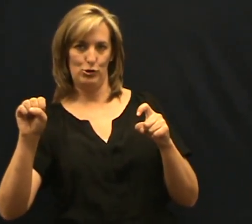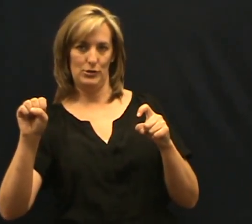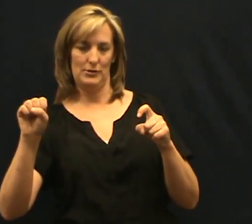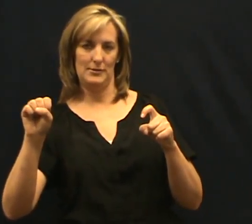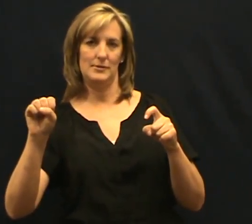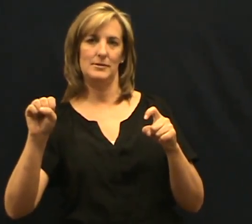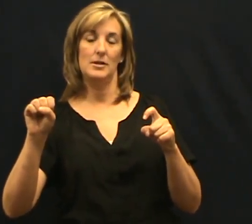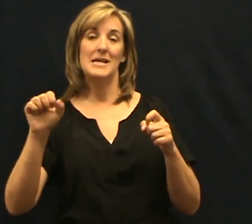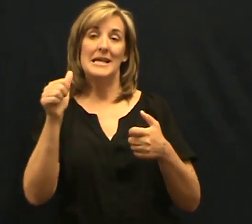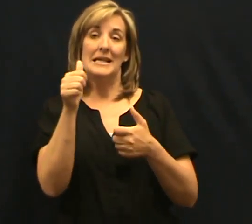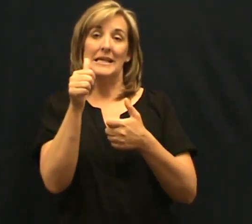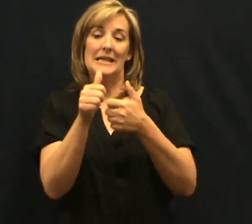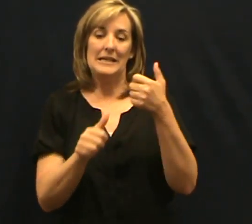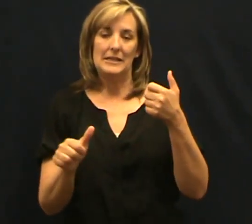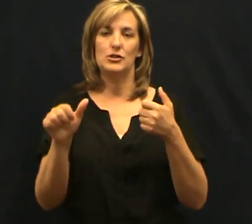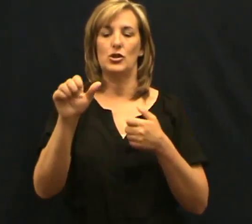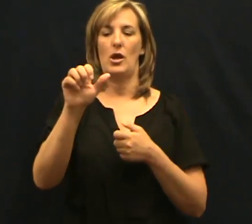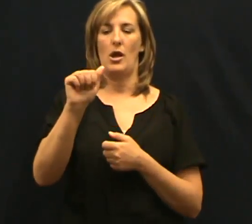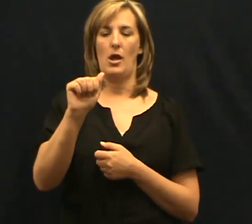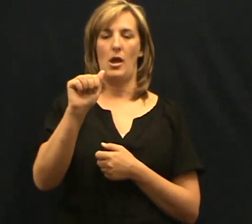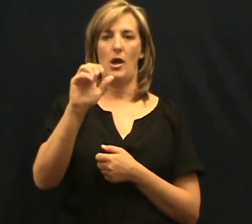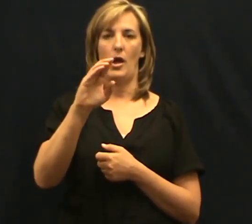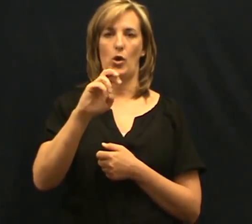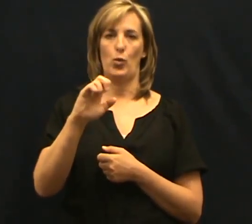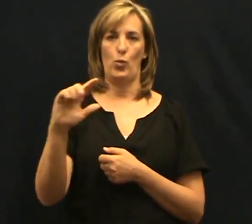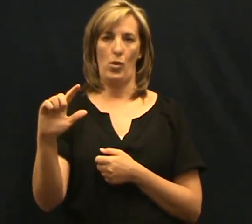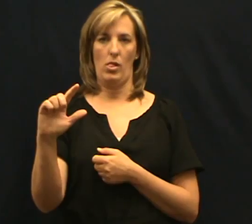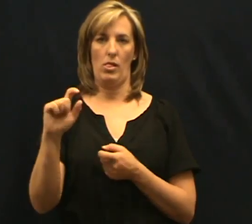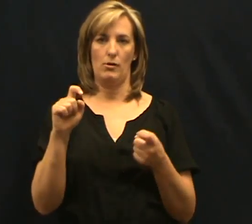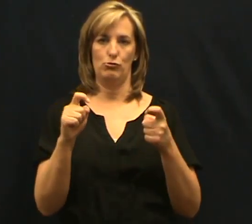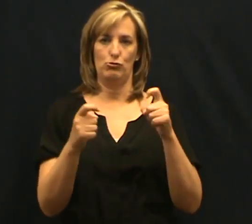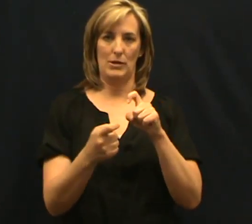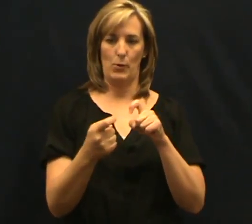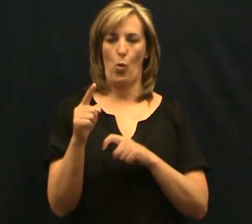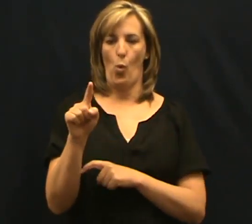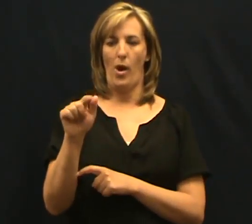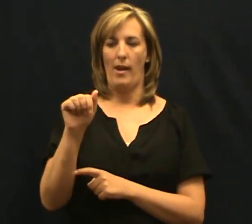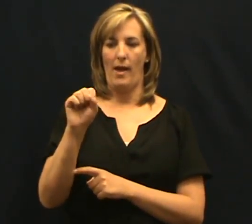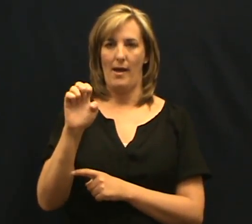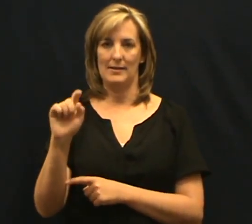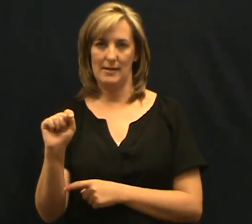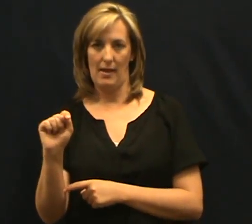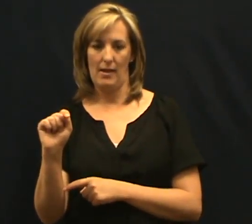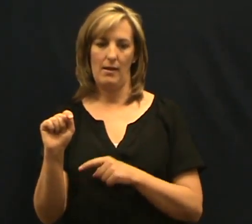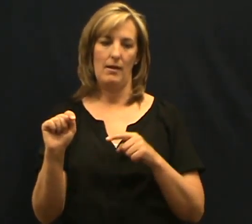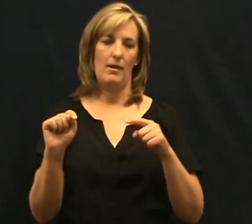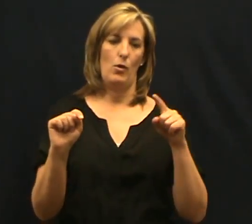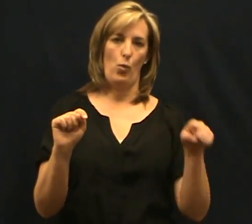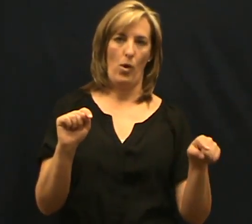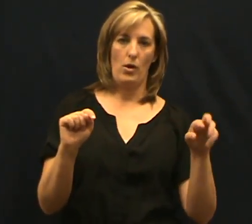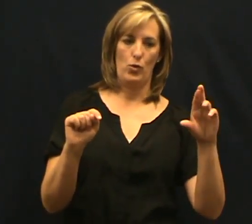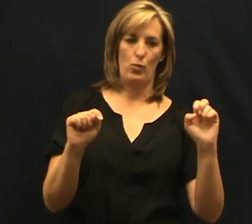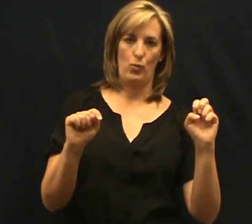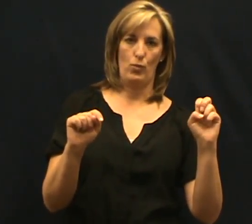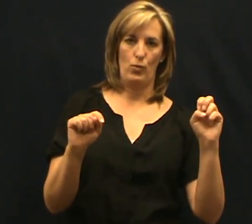accrual adjustment involves one asset and one revenue account, or one liability and one expense account.